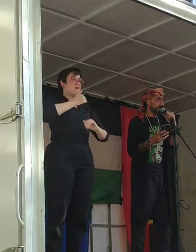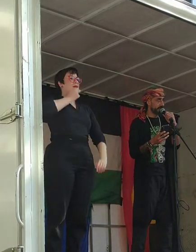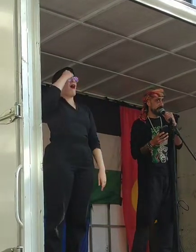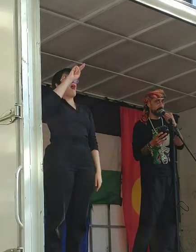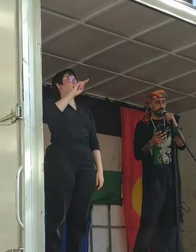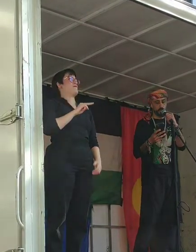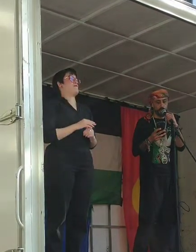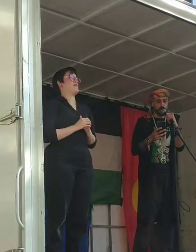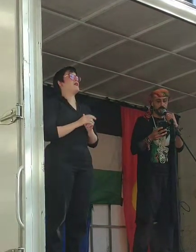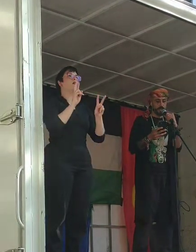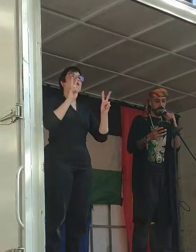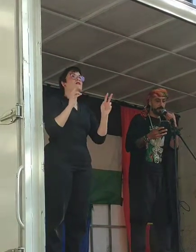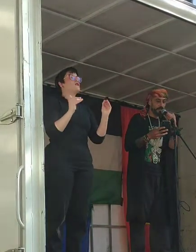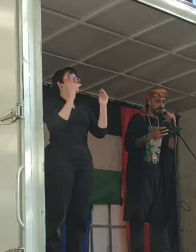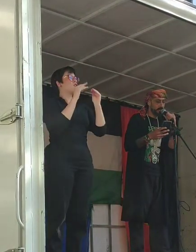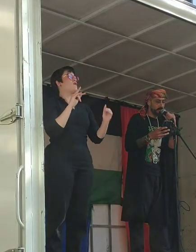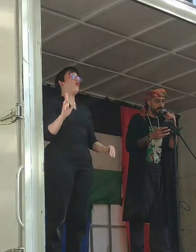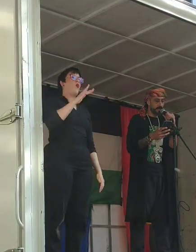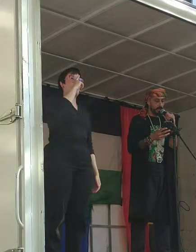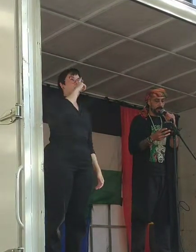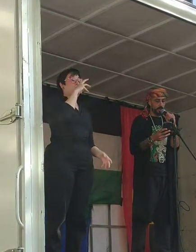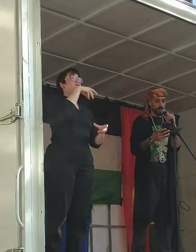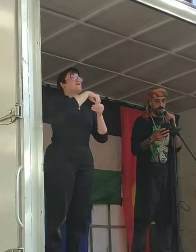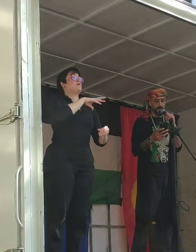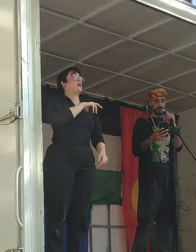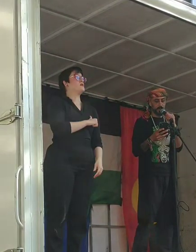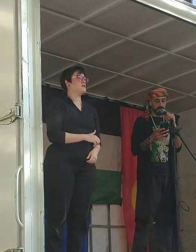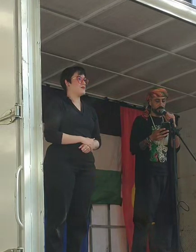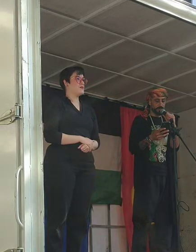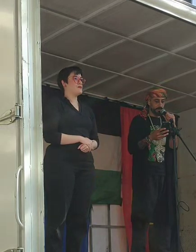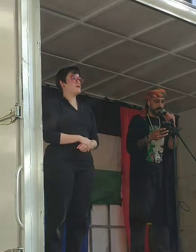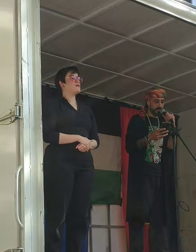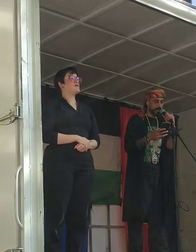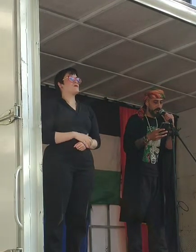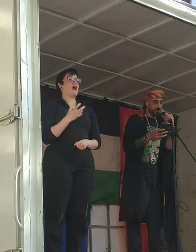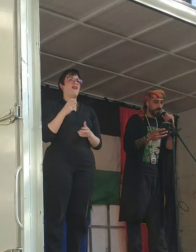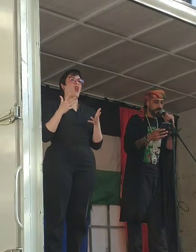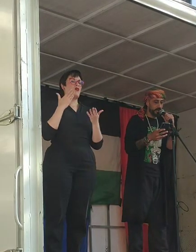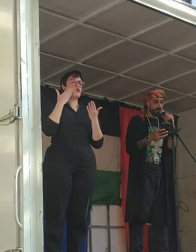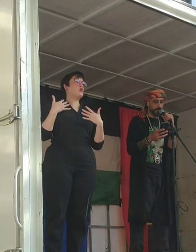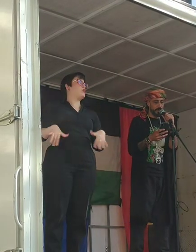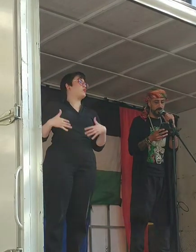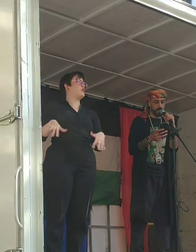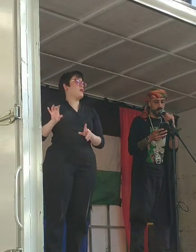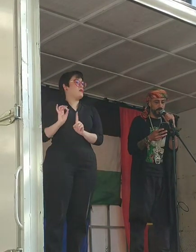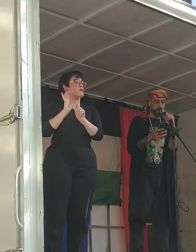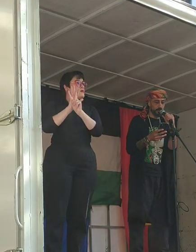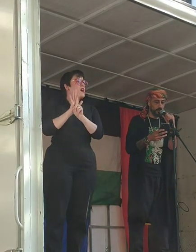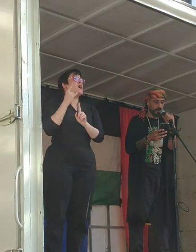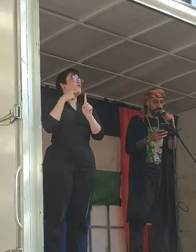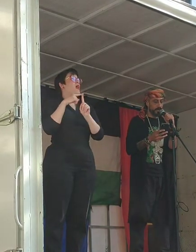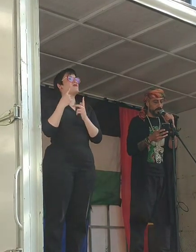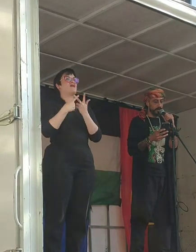name, peace and justice for all, especially the Palestinians. So we have a great deal of respect to herself and